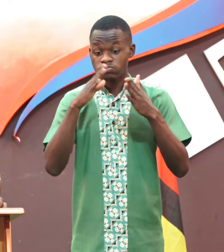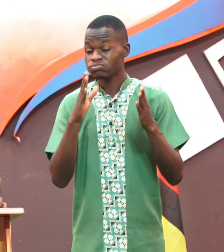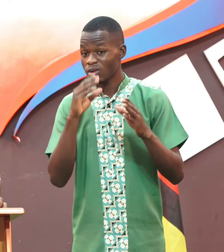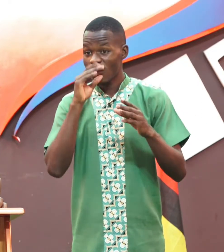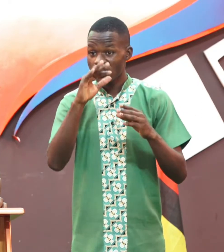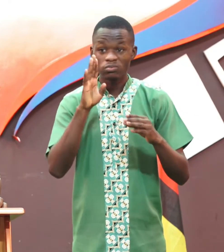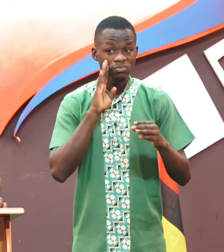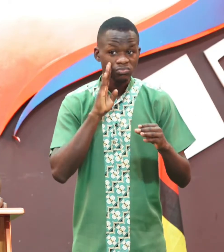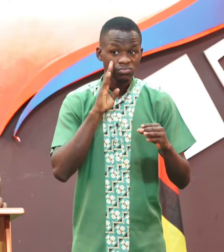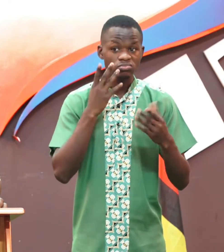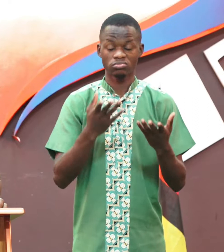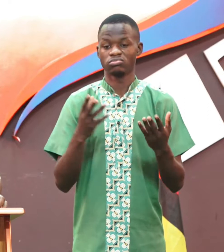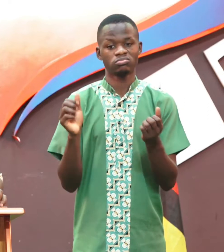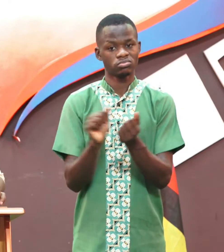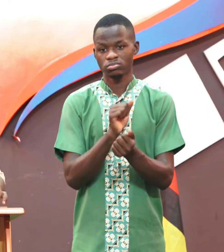comes to ruin.